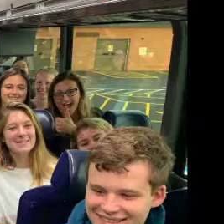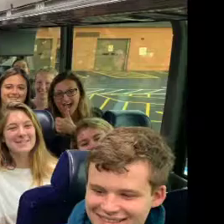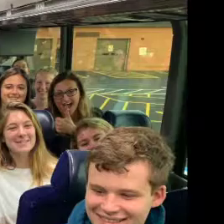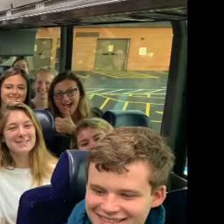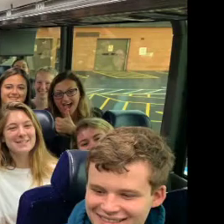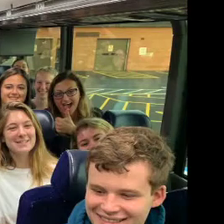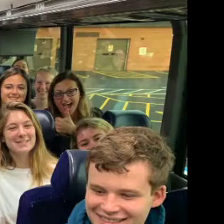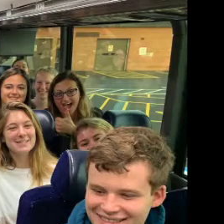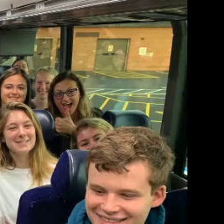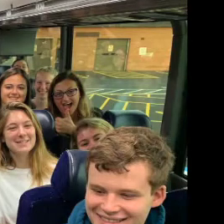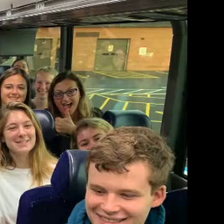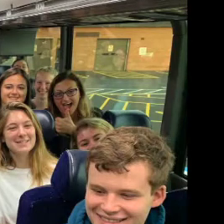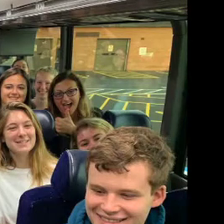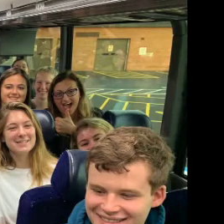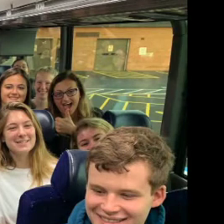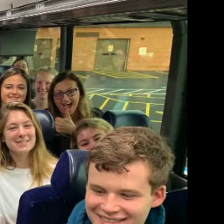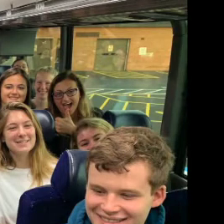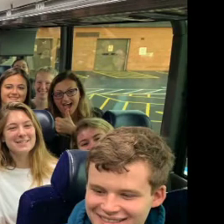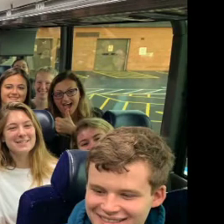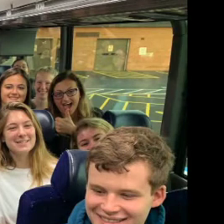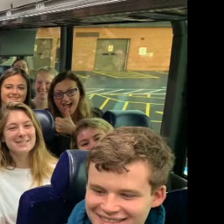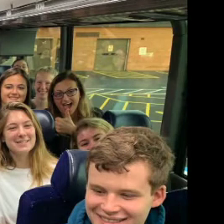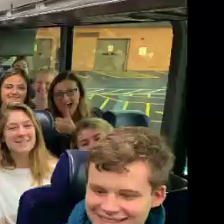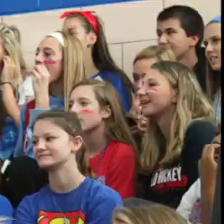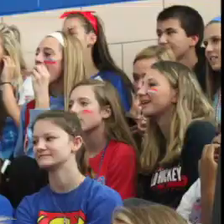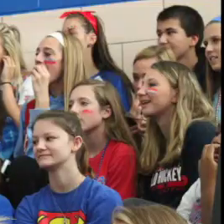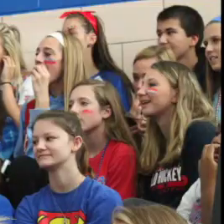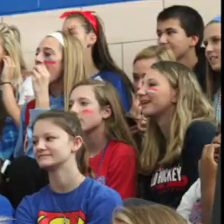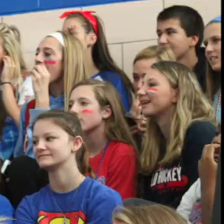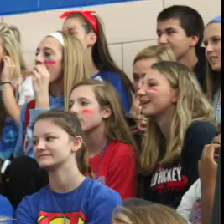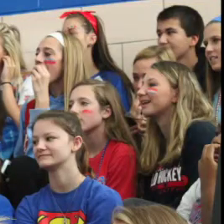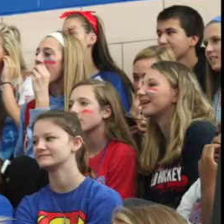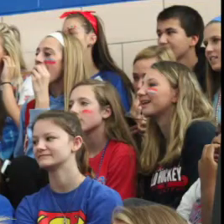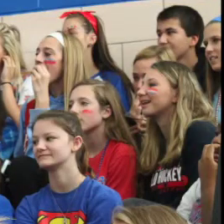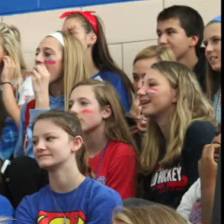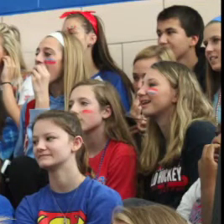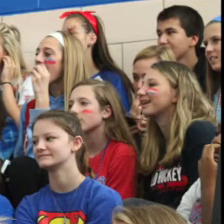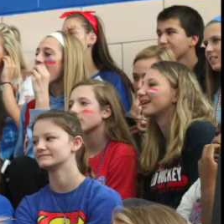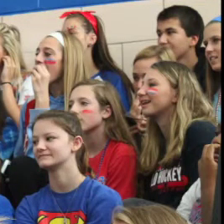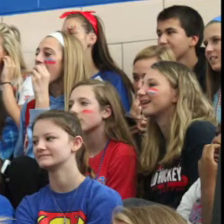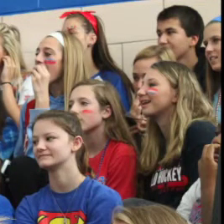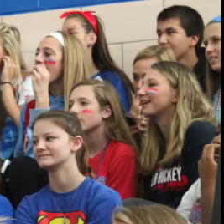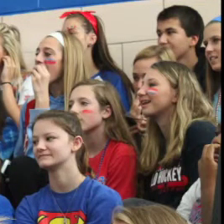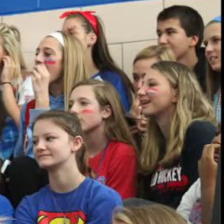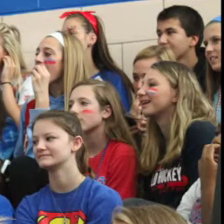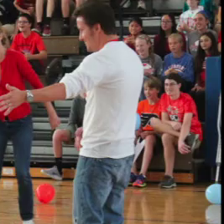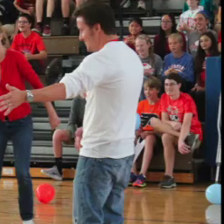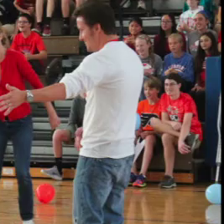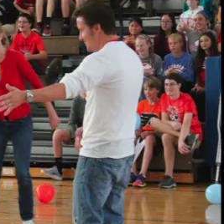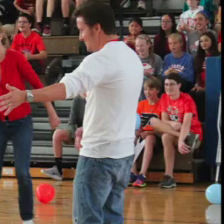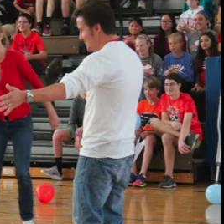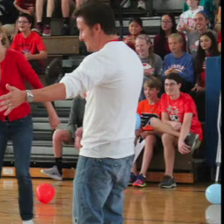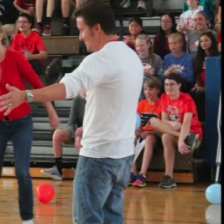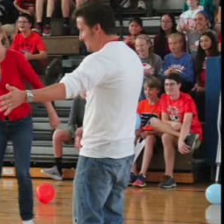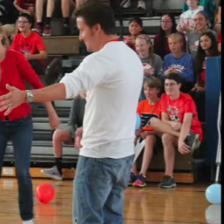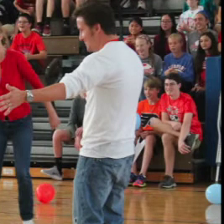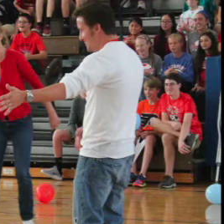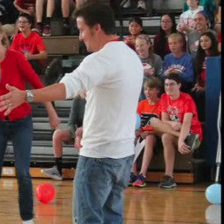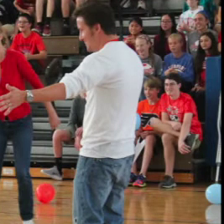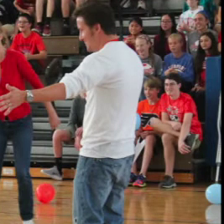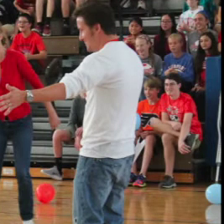awareness, respect, and embracing differences to your next destination. Continuing to bring these